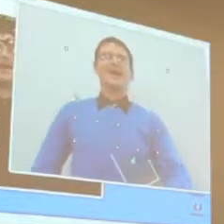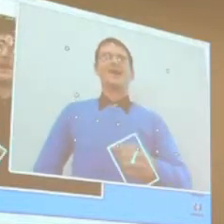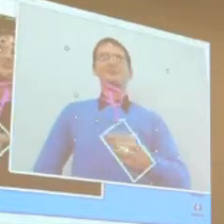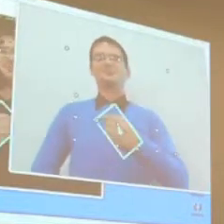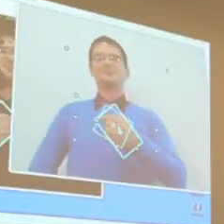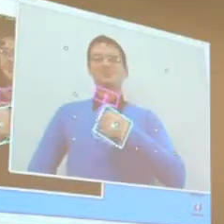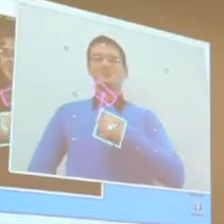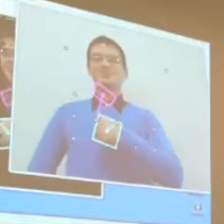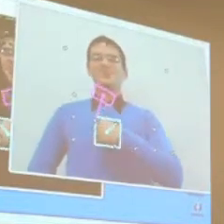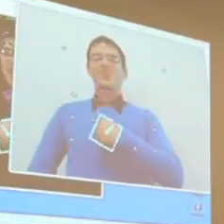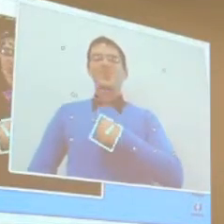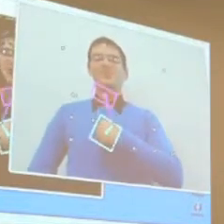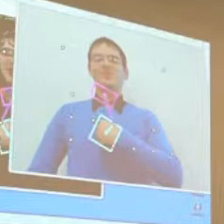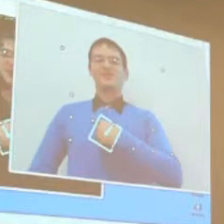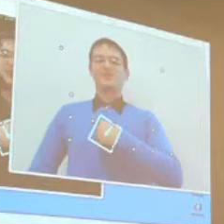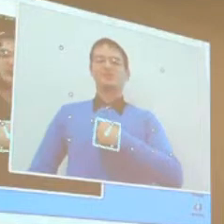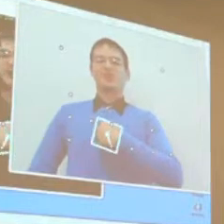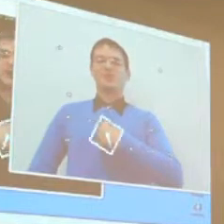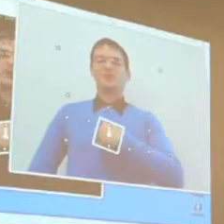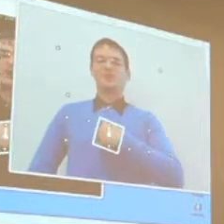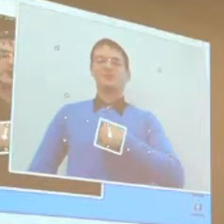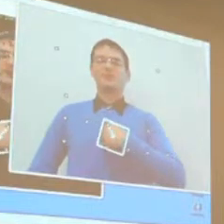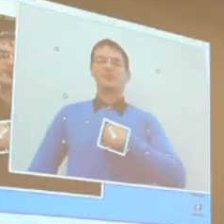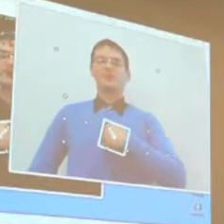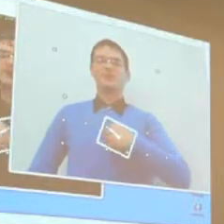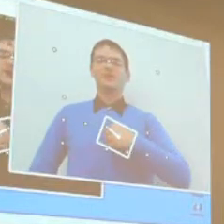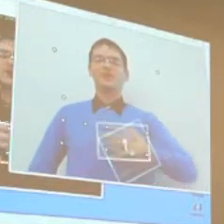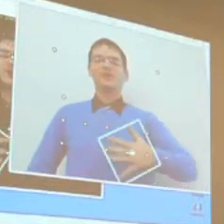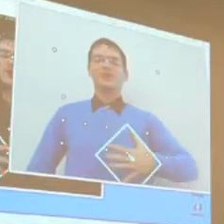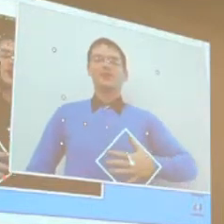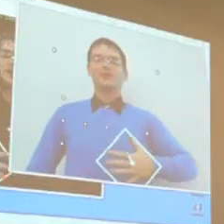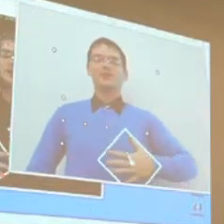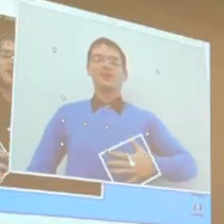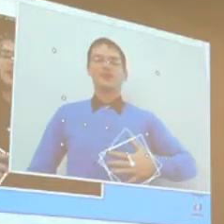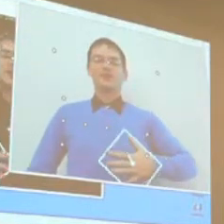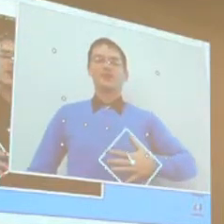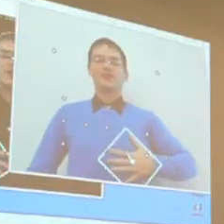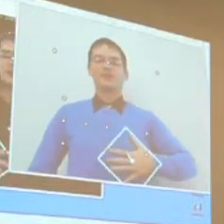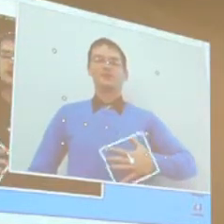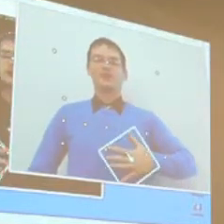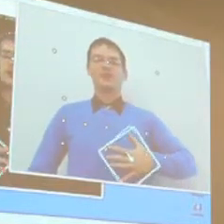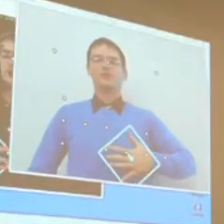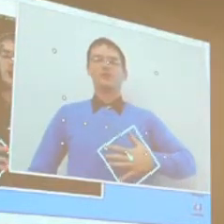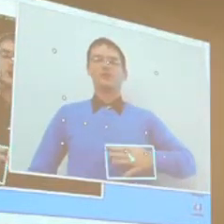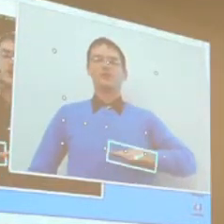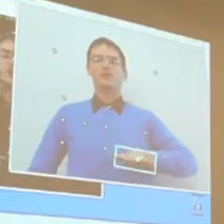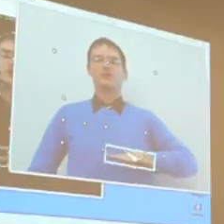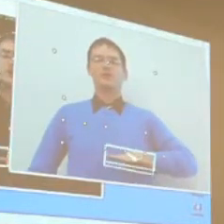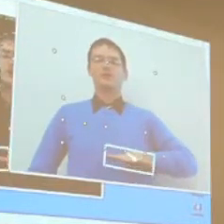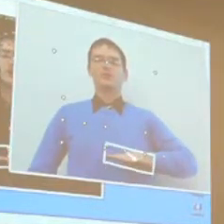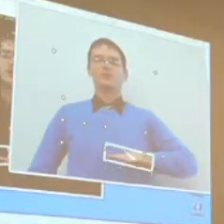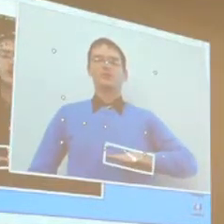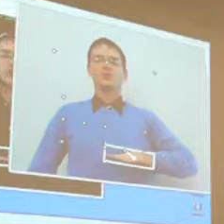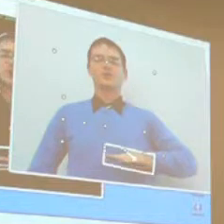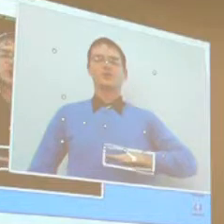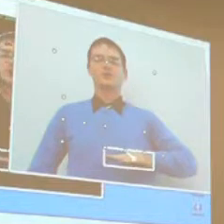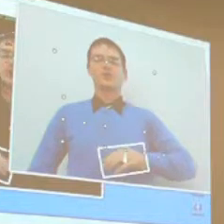this is part of the natural language generation basically much like english